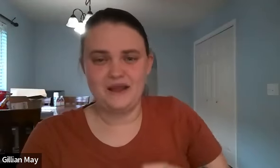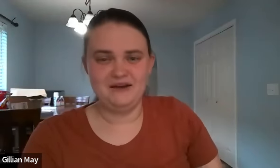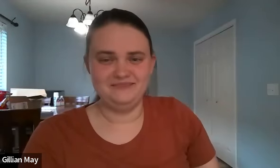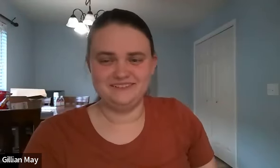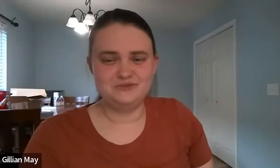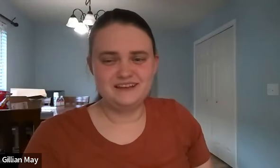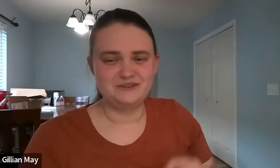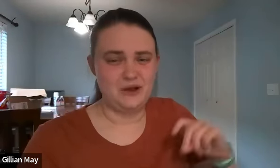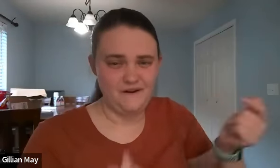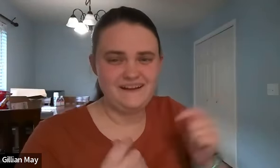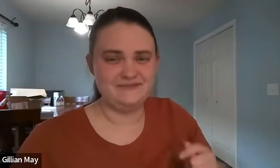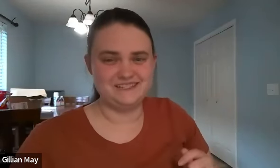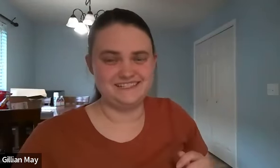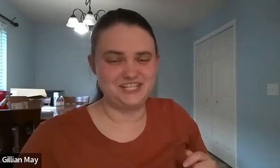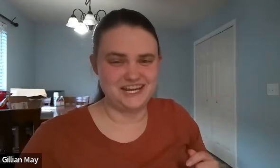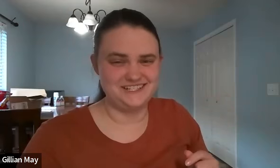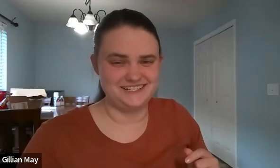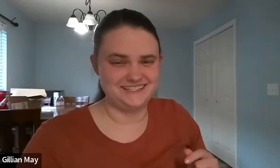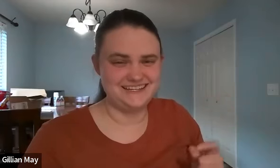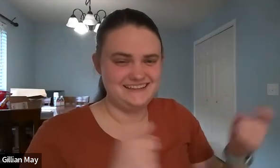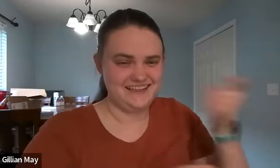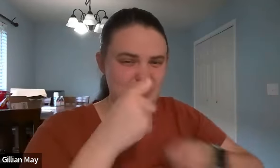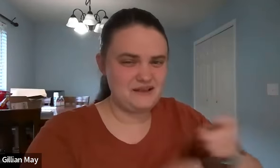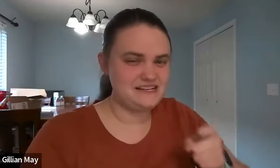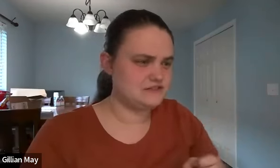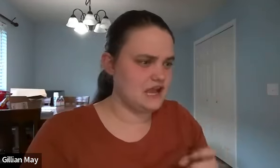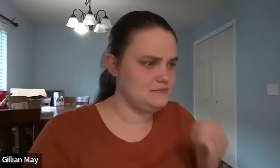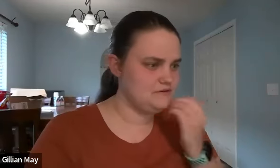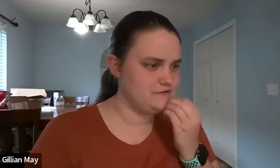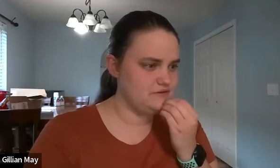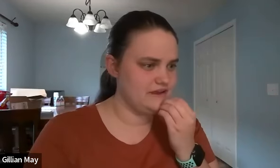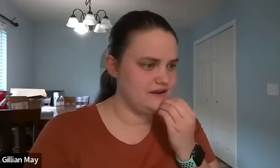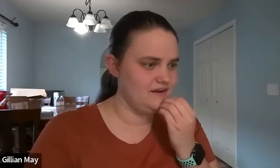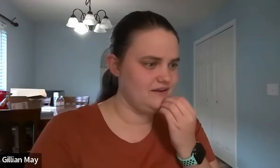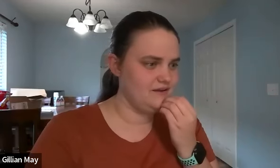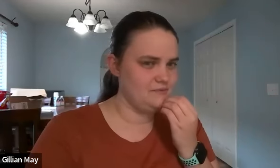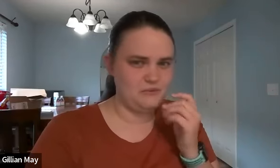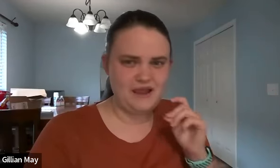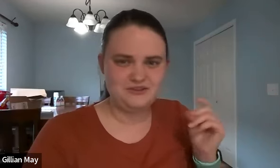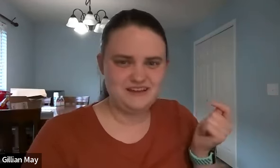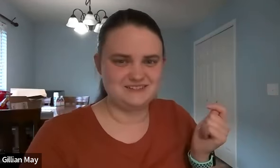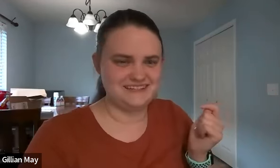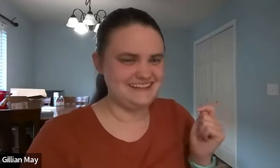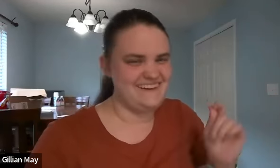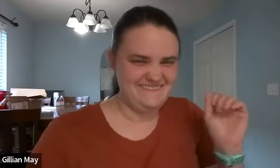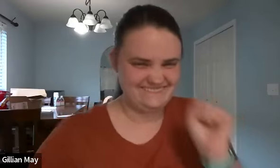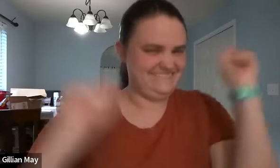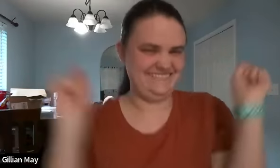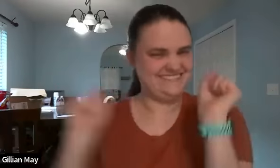Wow, you guys are on it with these changes. Like I realized I was like, I didn't put food there. Wow, you guys are getting it. Oh, so